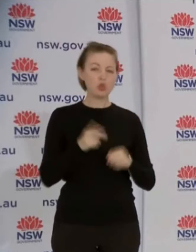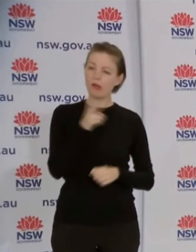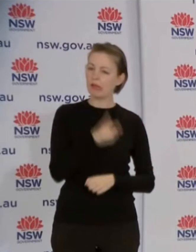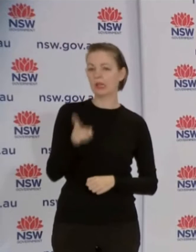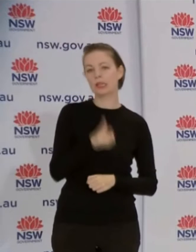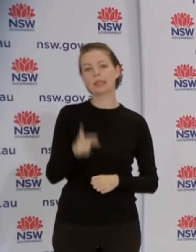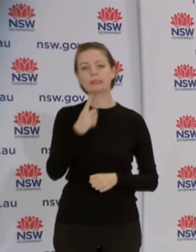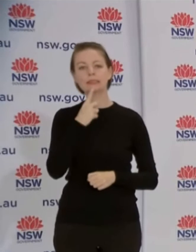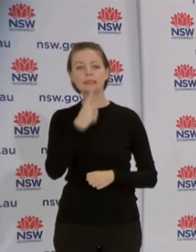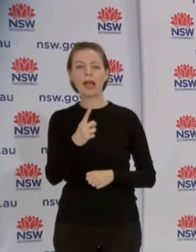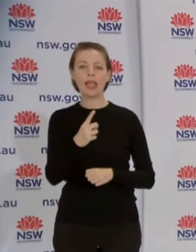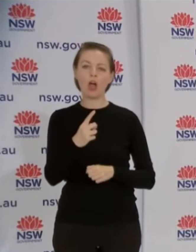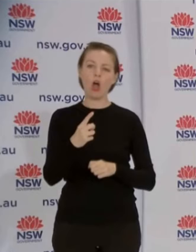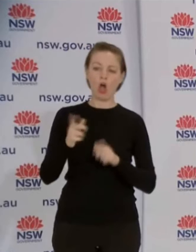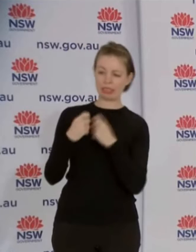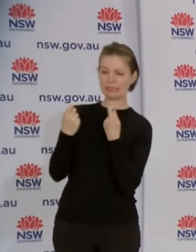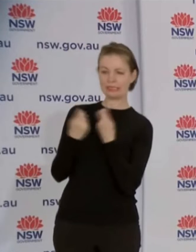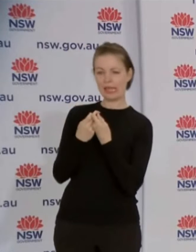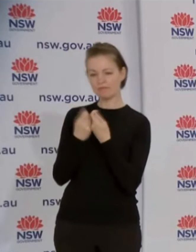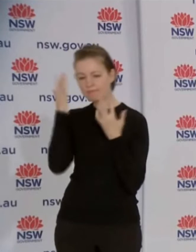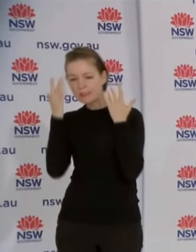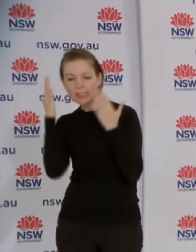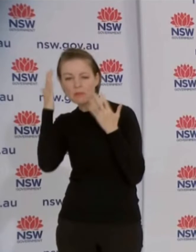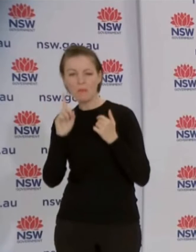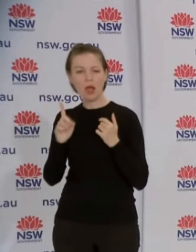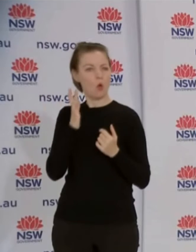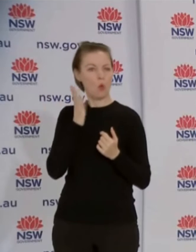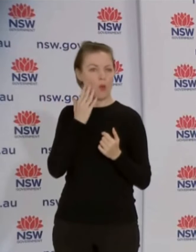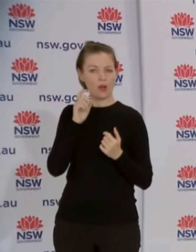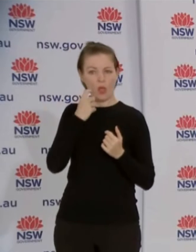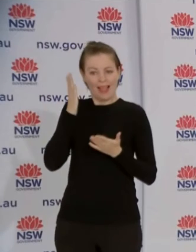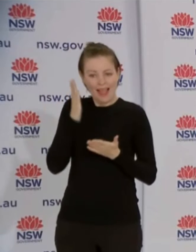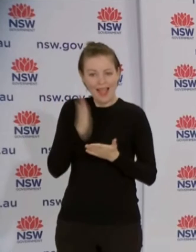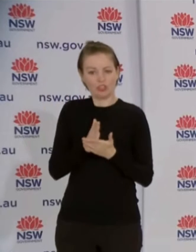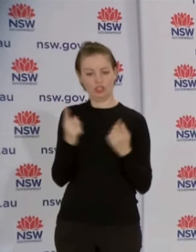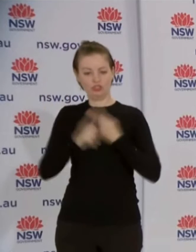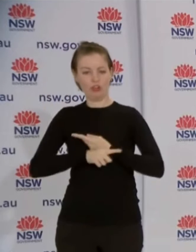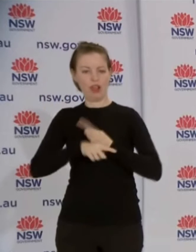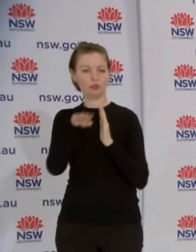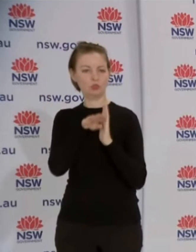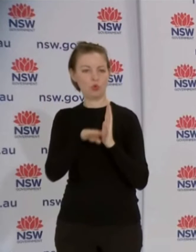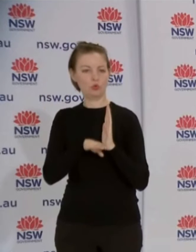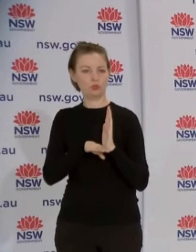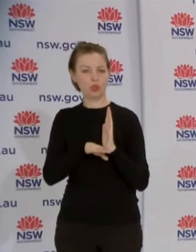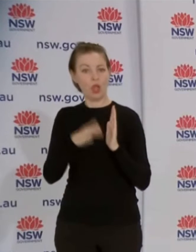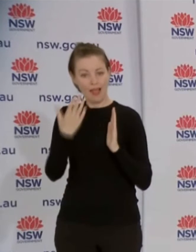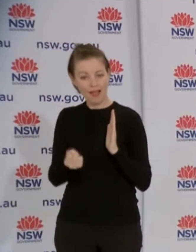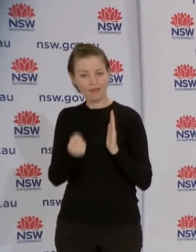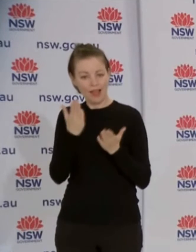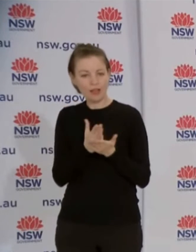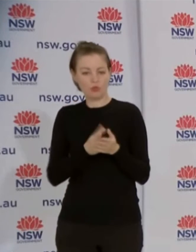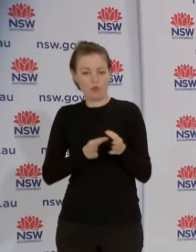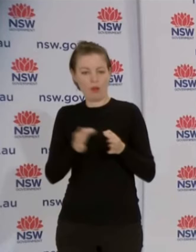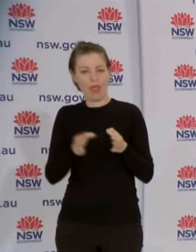great. But when will these areas of great concern have more of a substantial roadmap to what